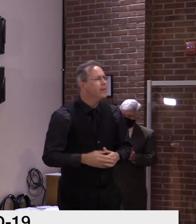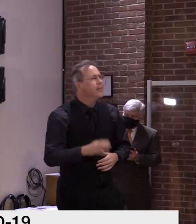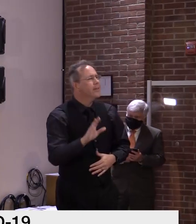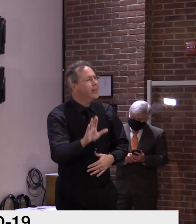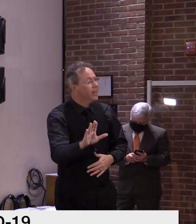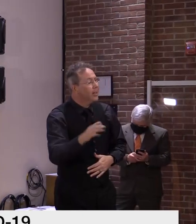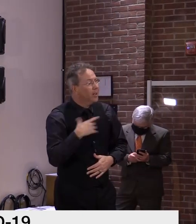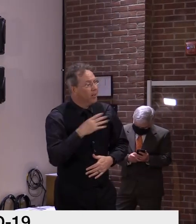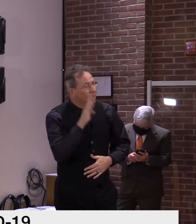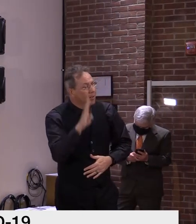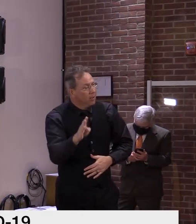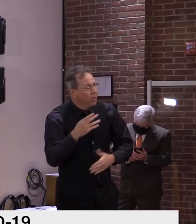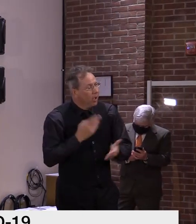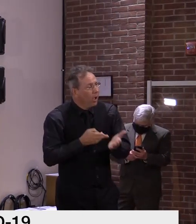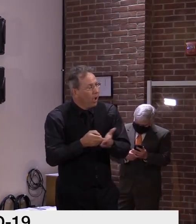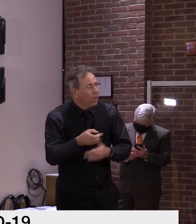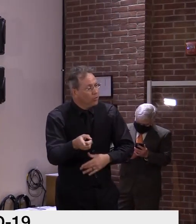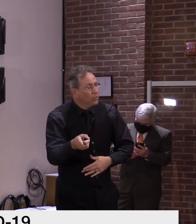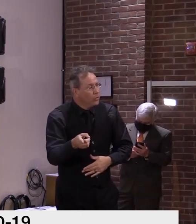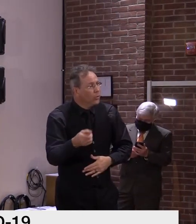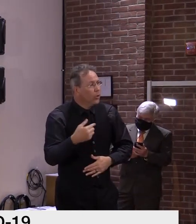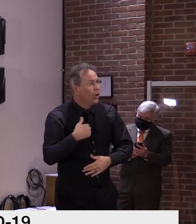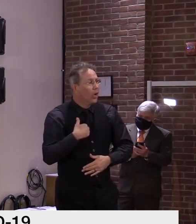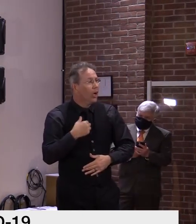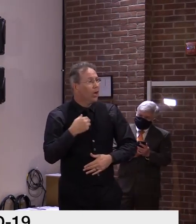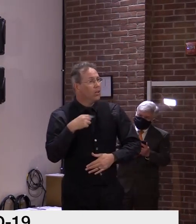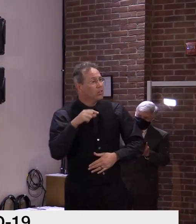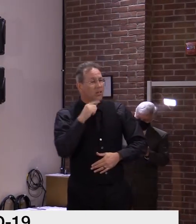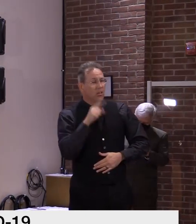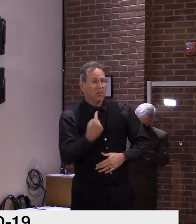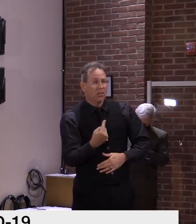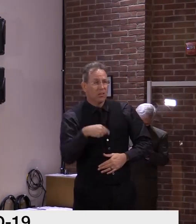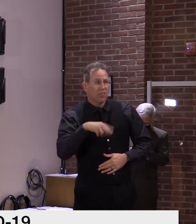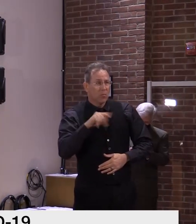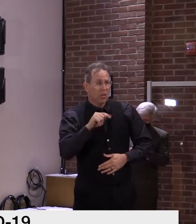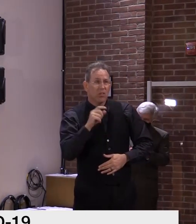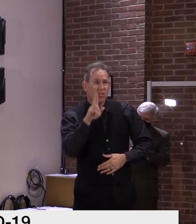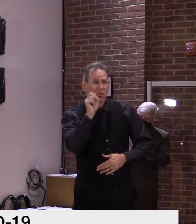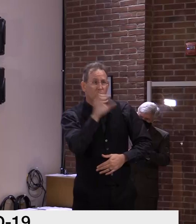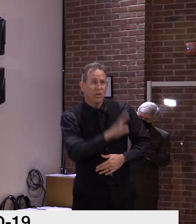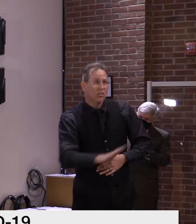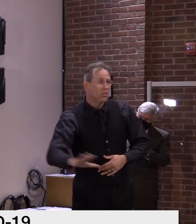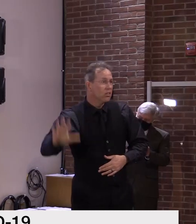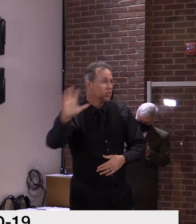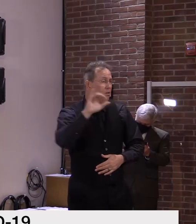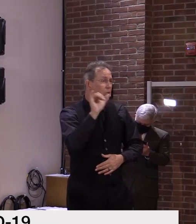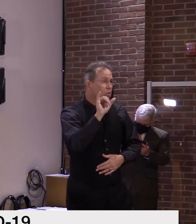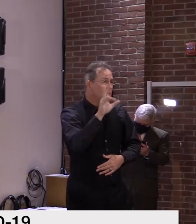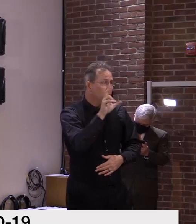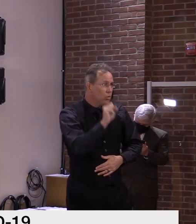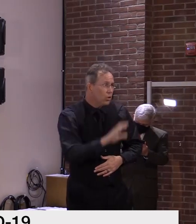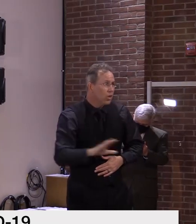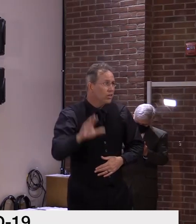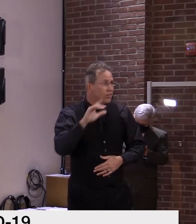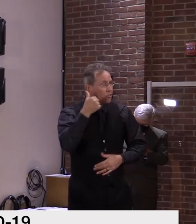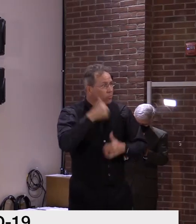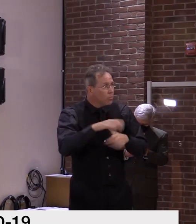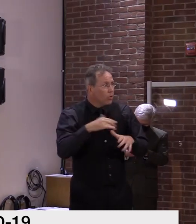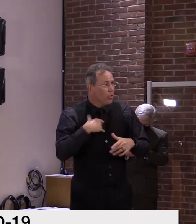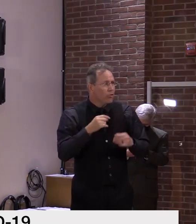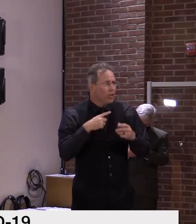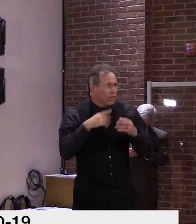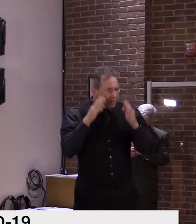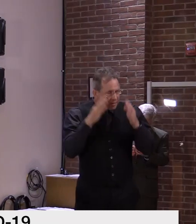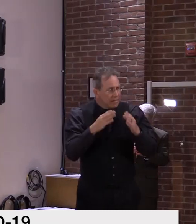our effort. But early on, we've had a very sequential process. So even